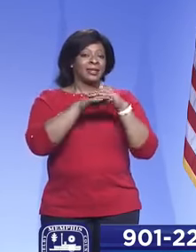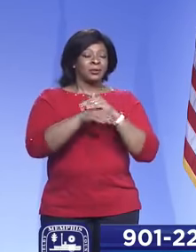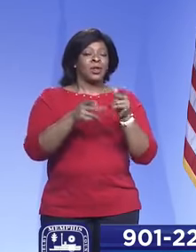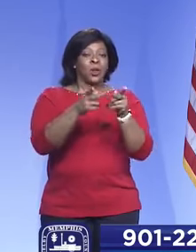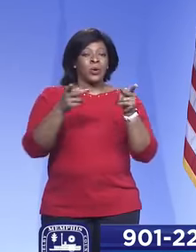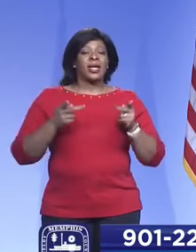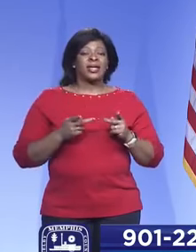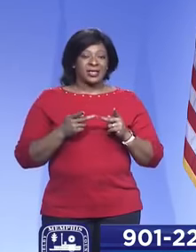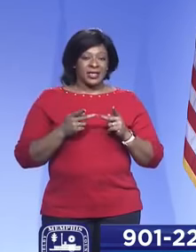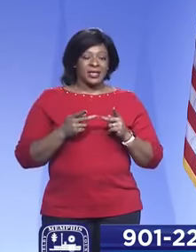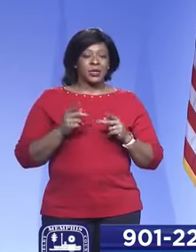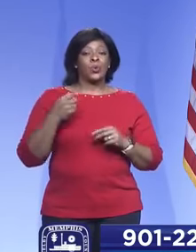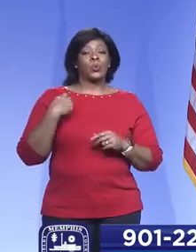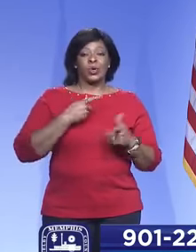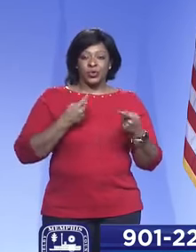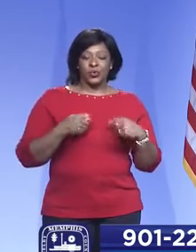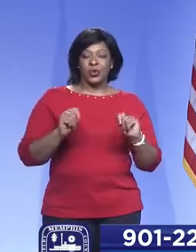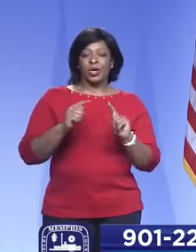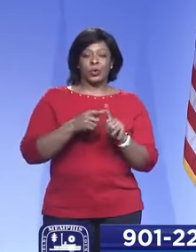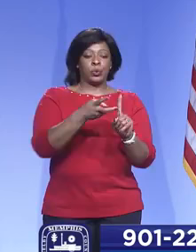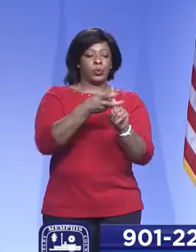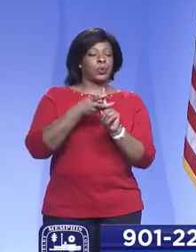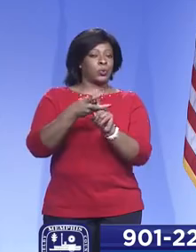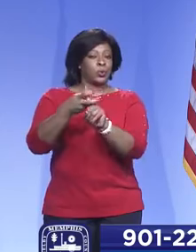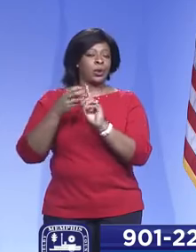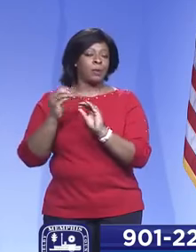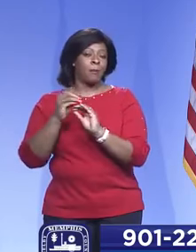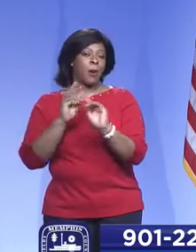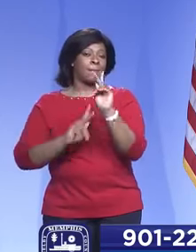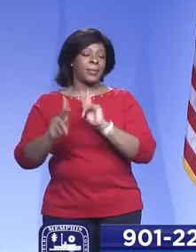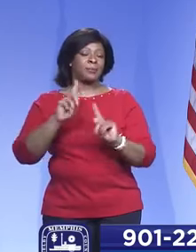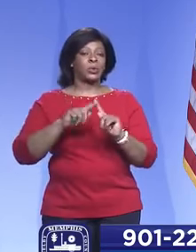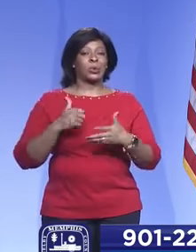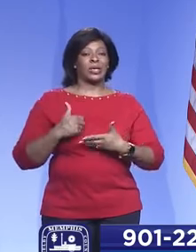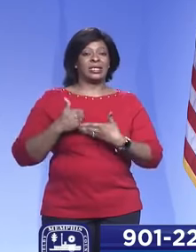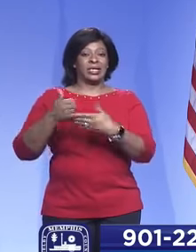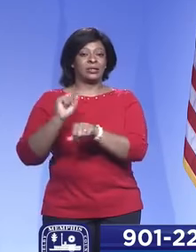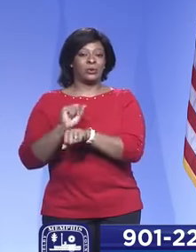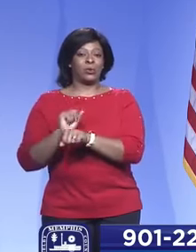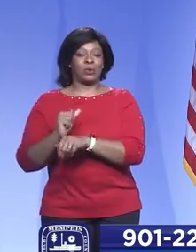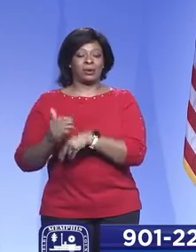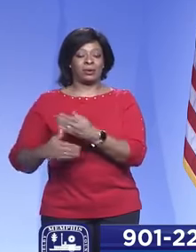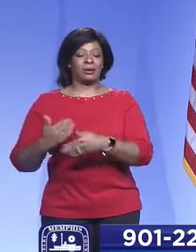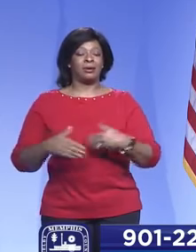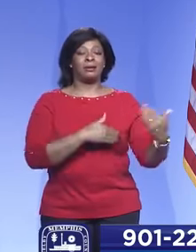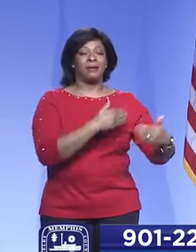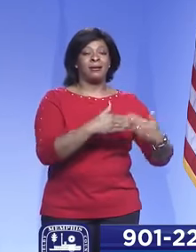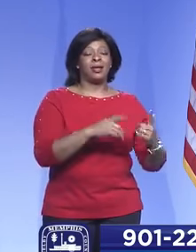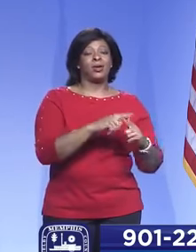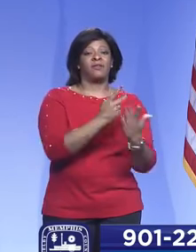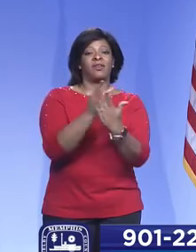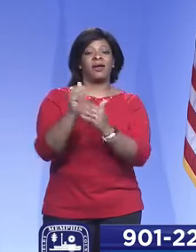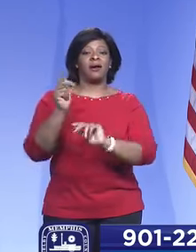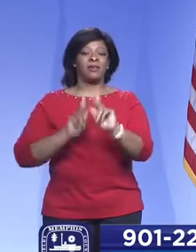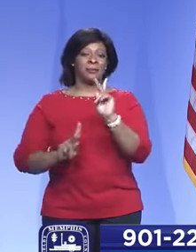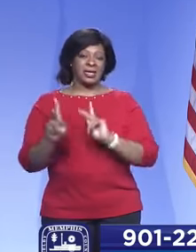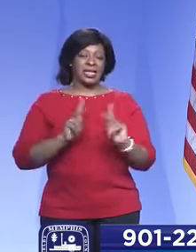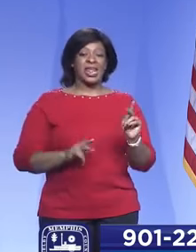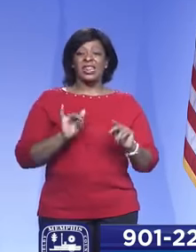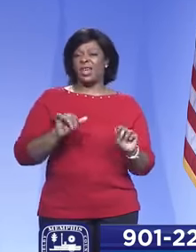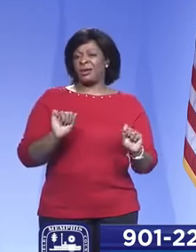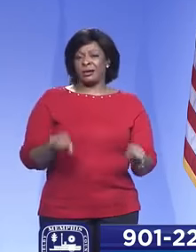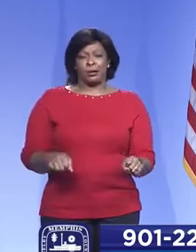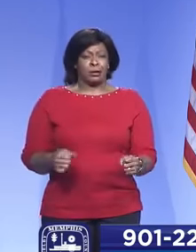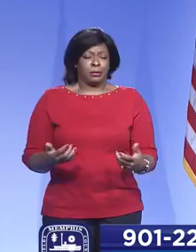locations. We're then trying to recruit additional people to assist with vaccinating others. So that could